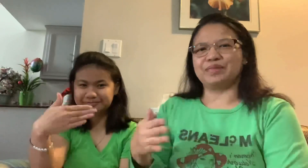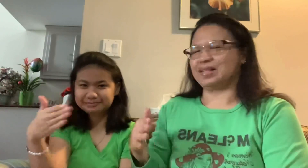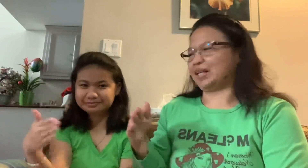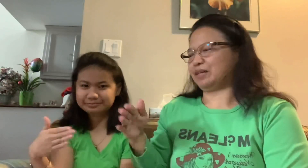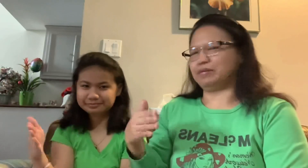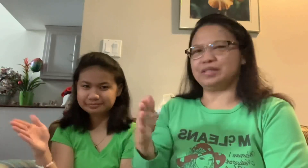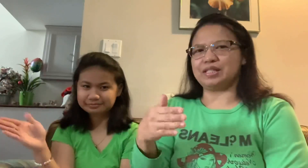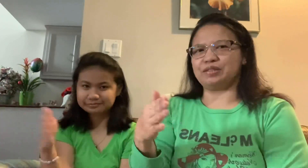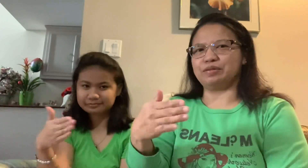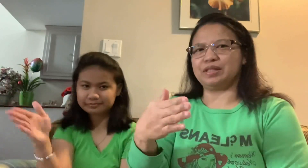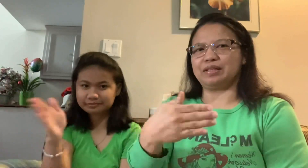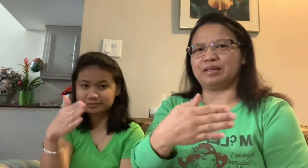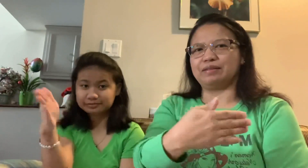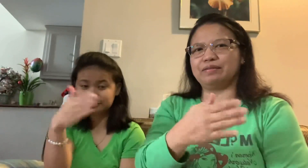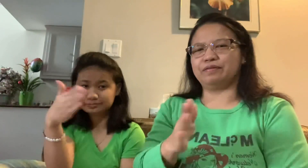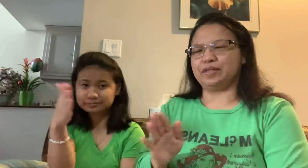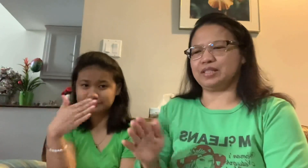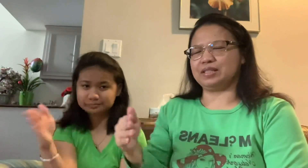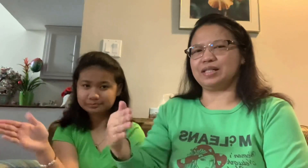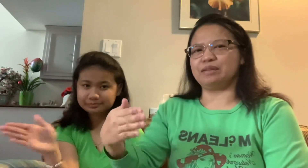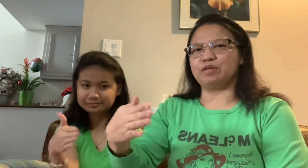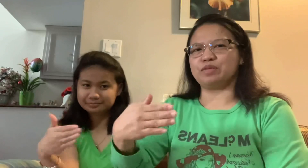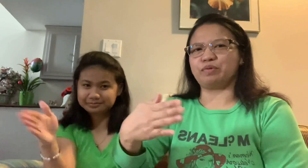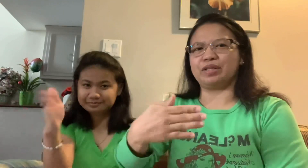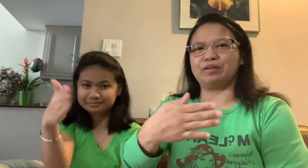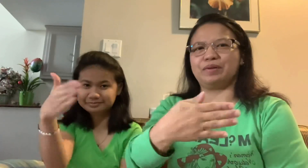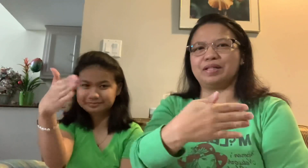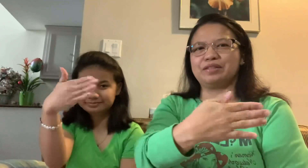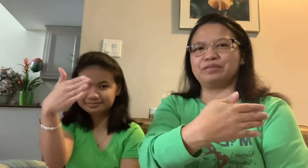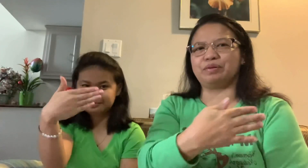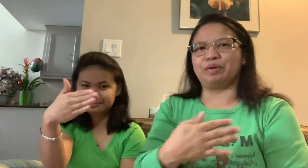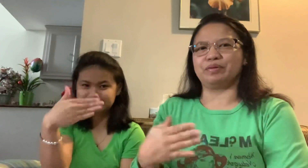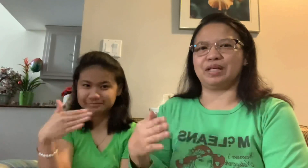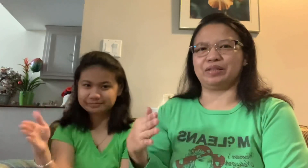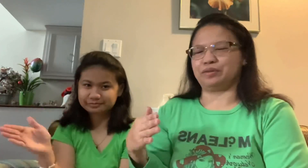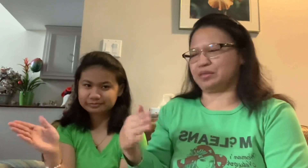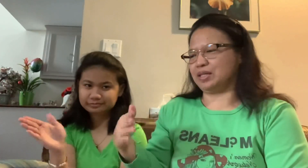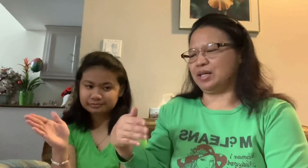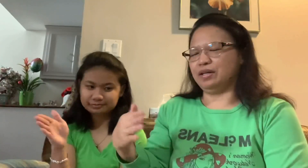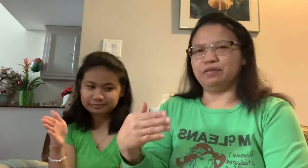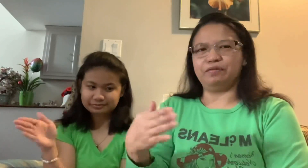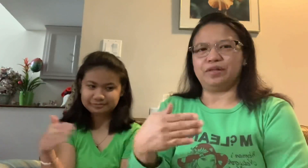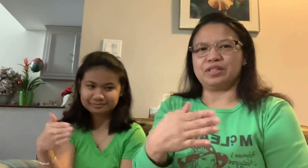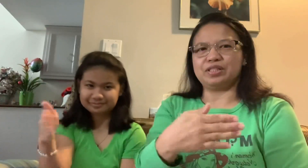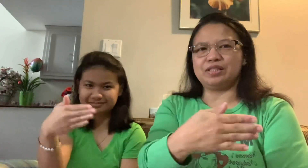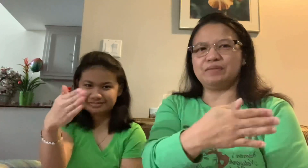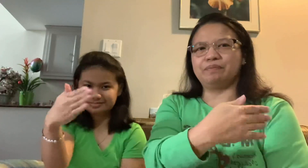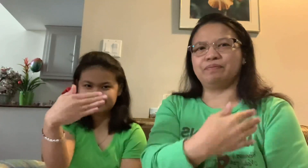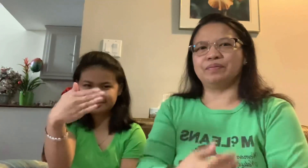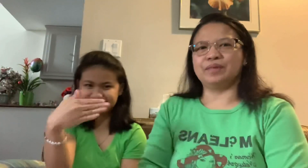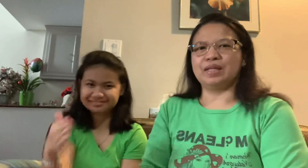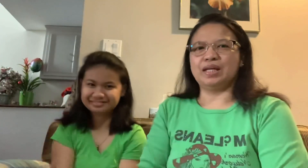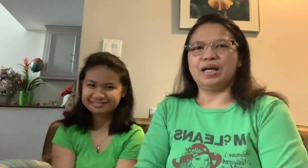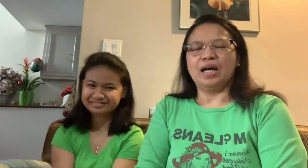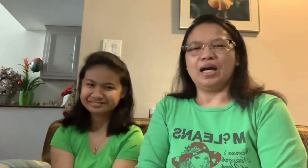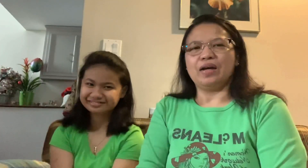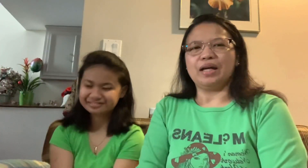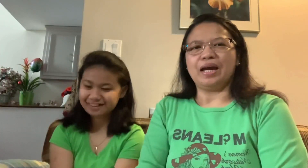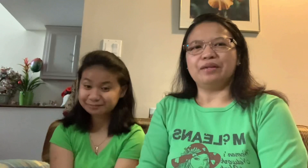like we're just doing that. Fish. That's the most popular one that Ruffa May would like to use. Fish. Okay, and